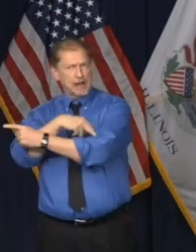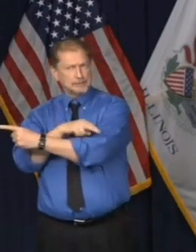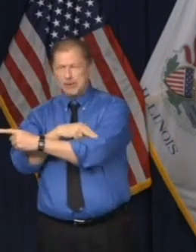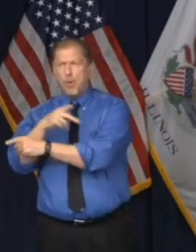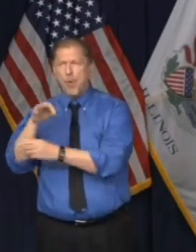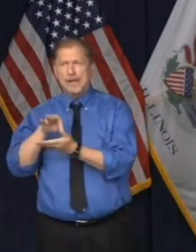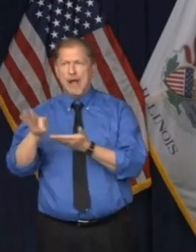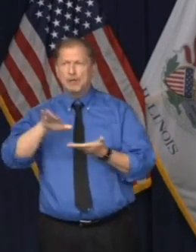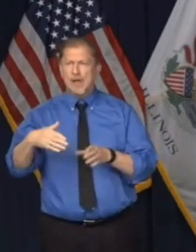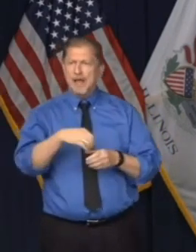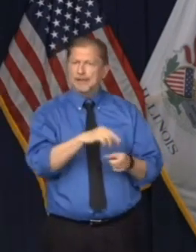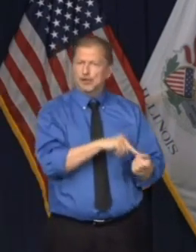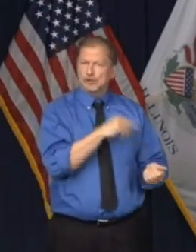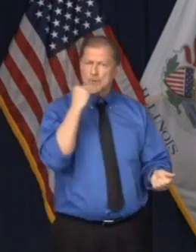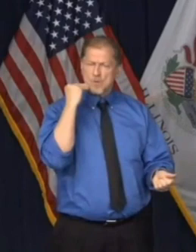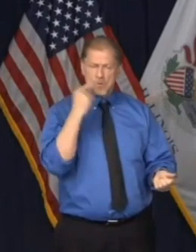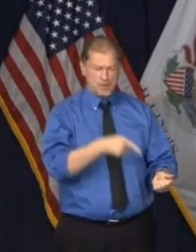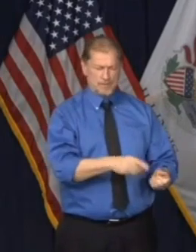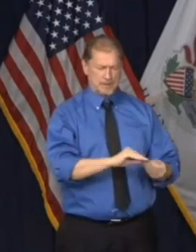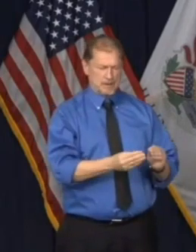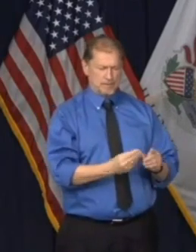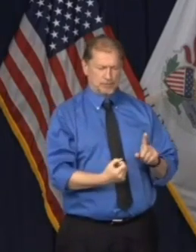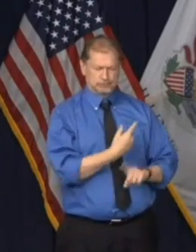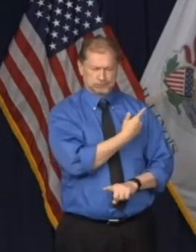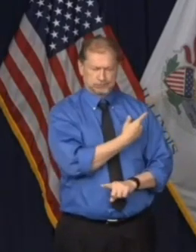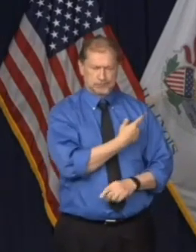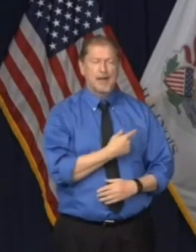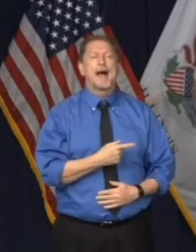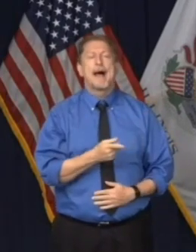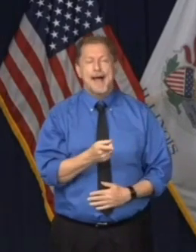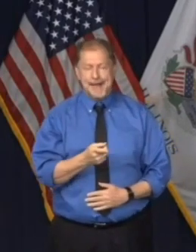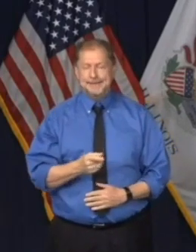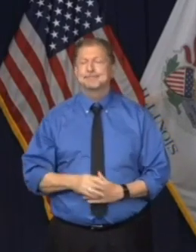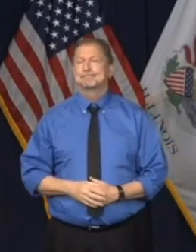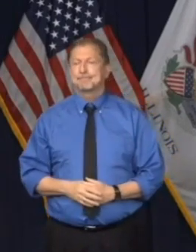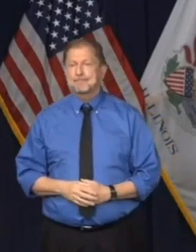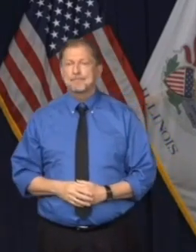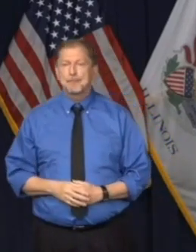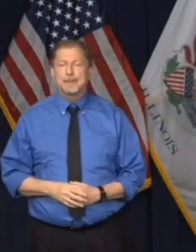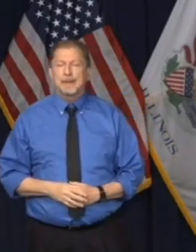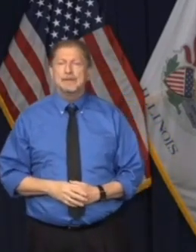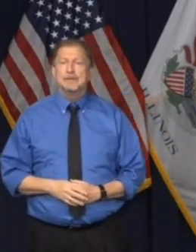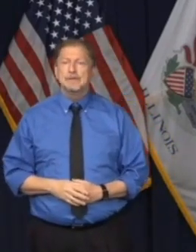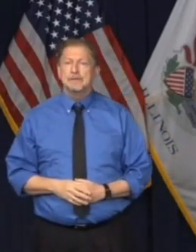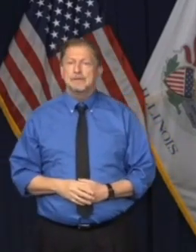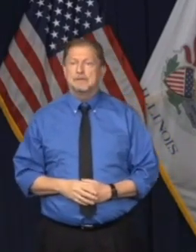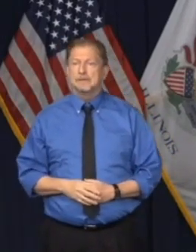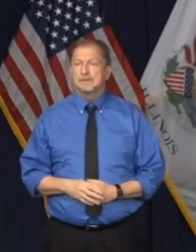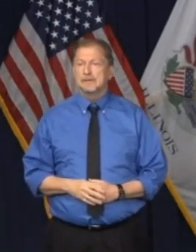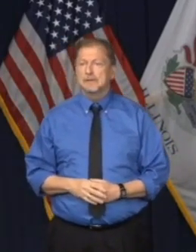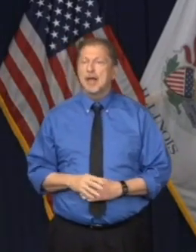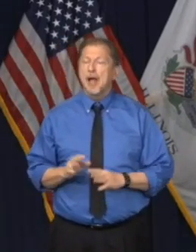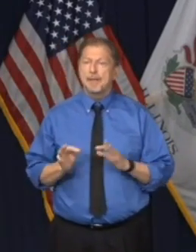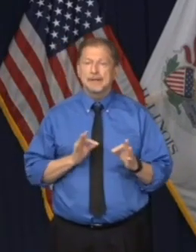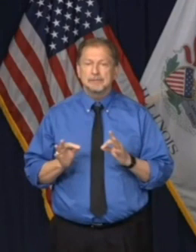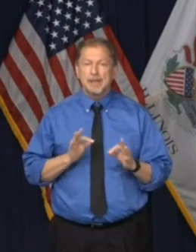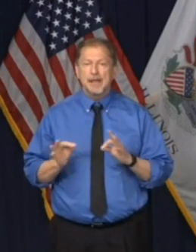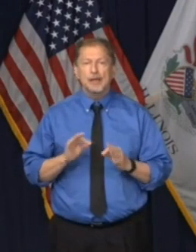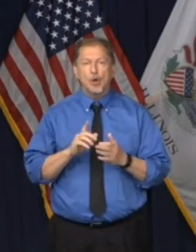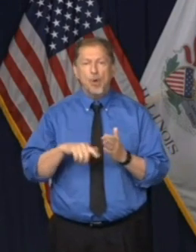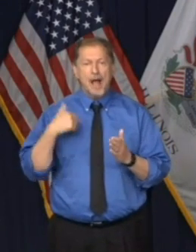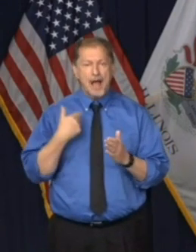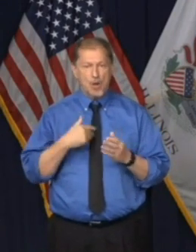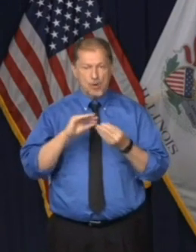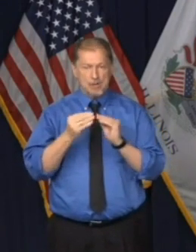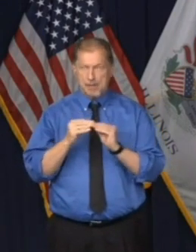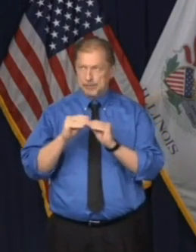Ezike. I think we covered that. So the numbers that we have on